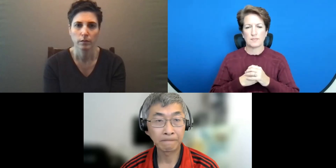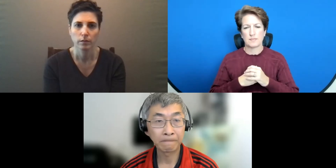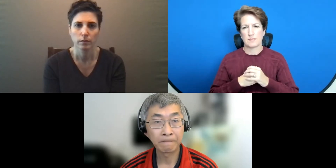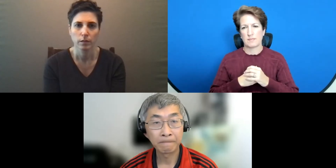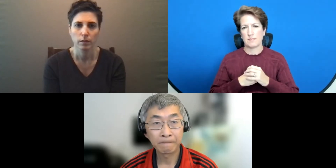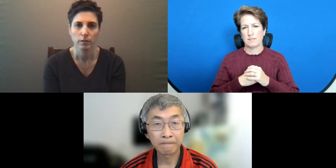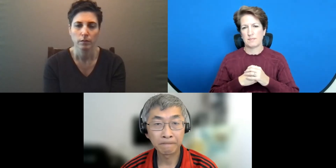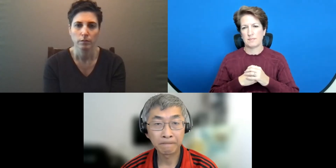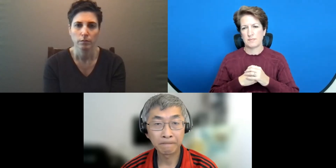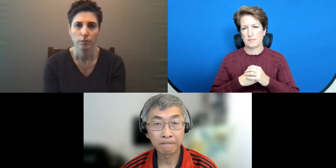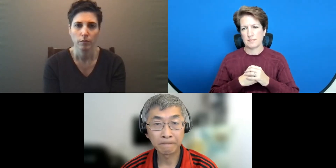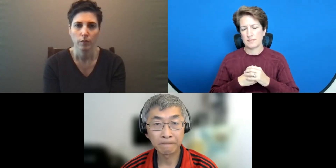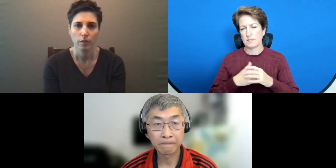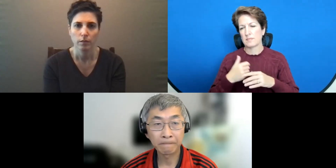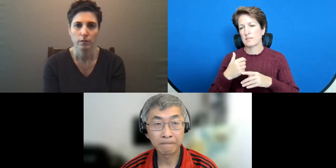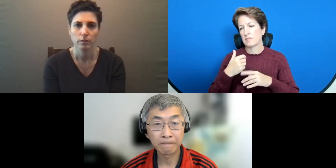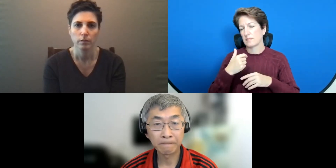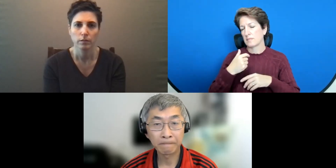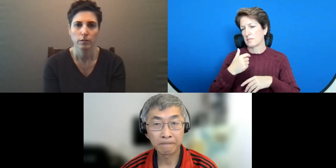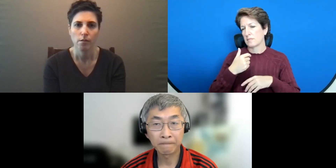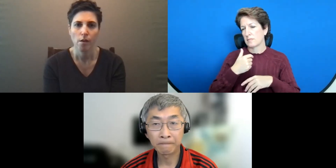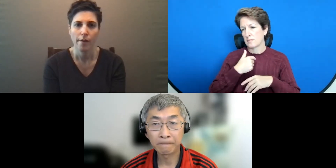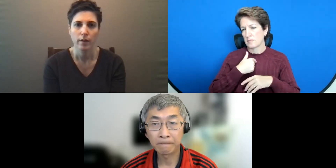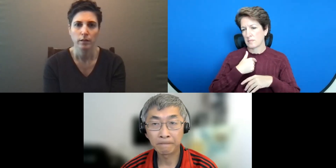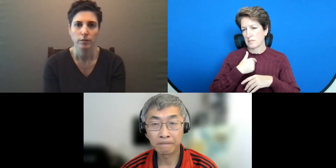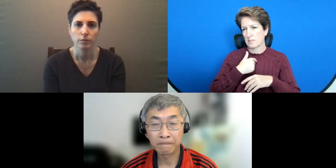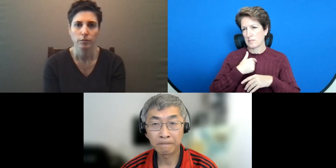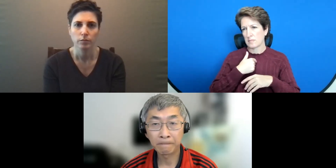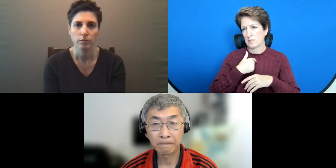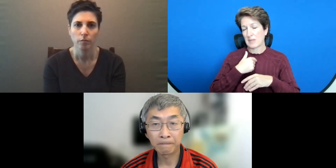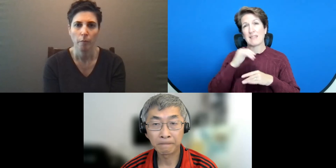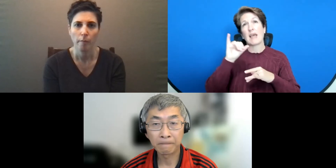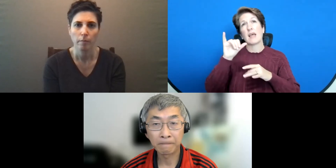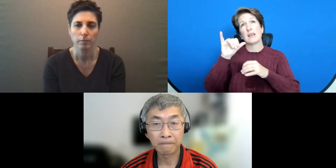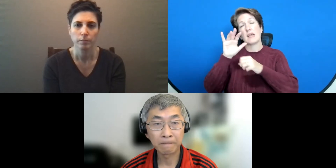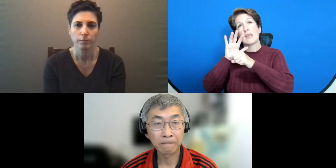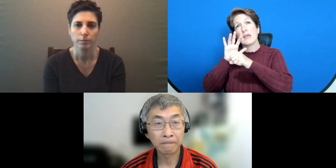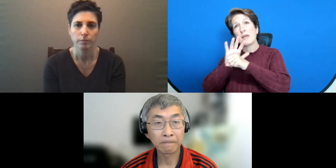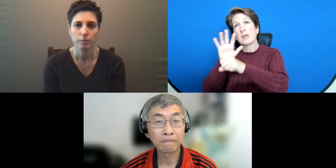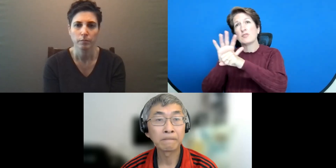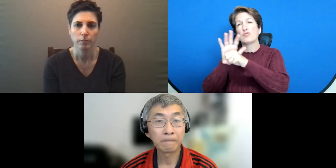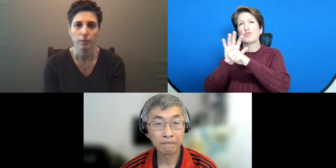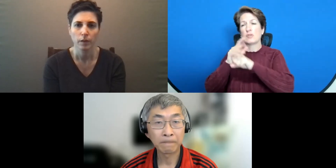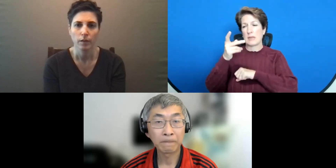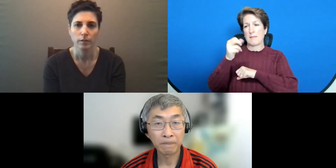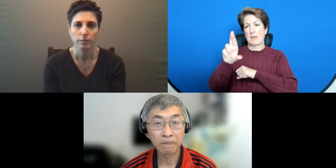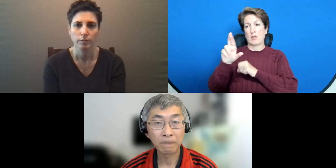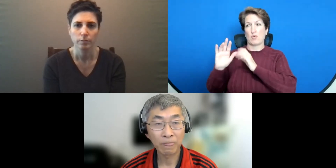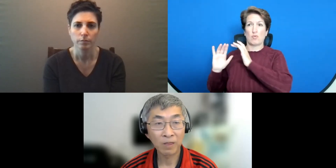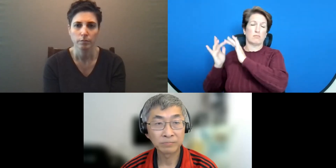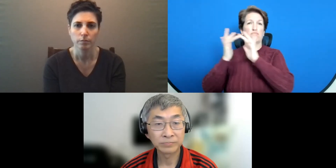to say that the ambassador peer support is an excellent idea.